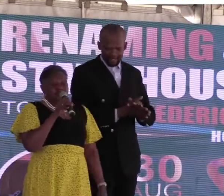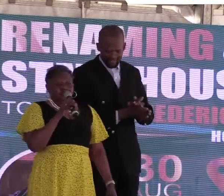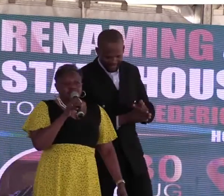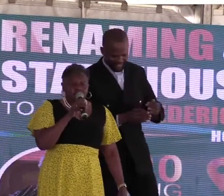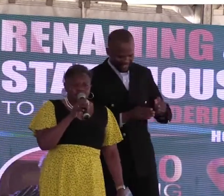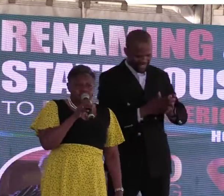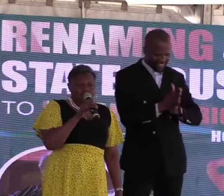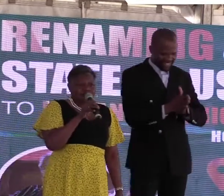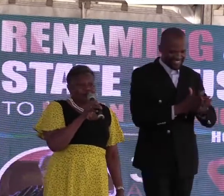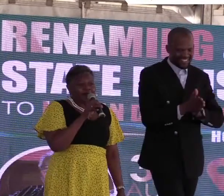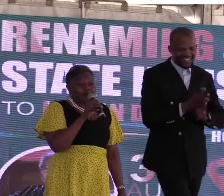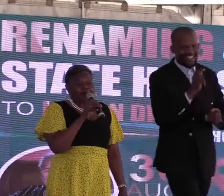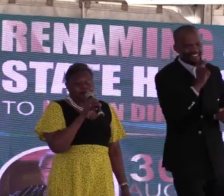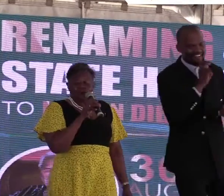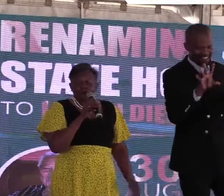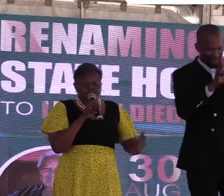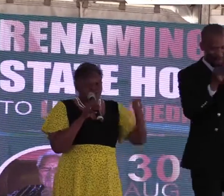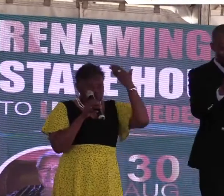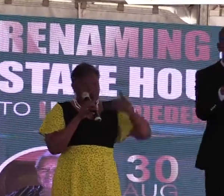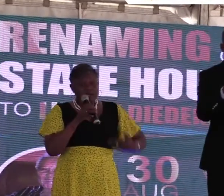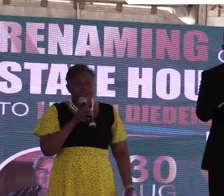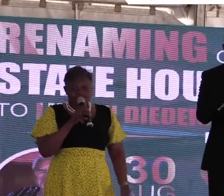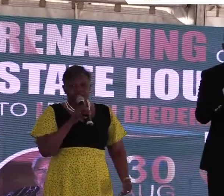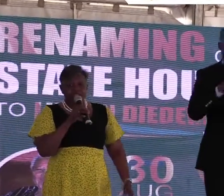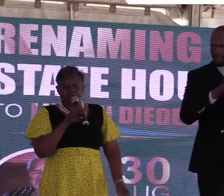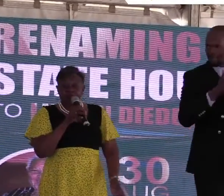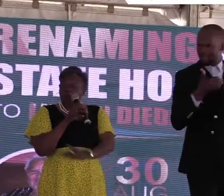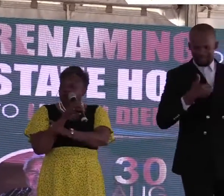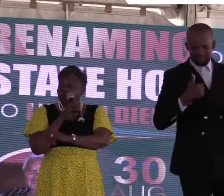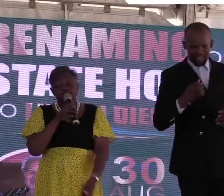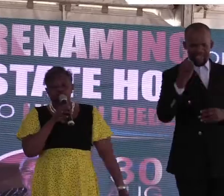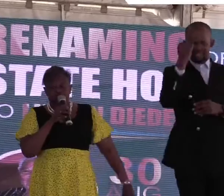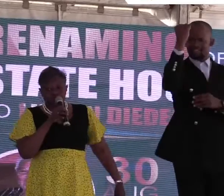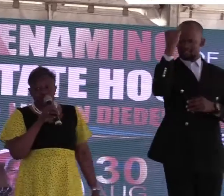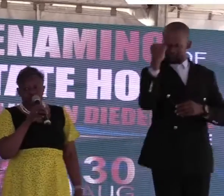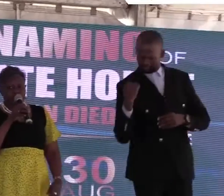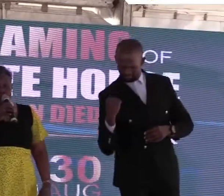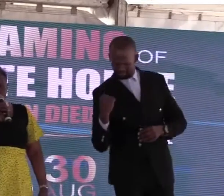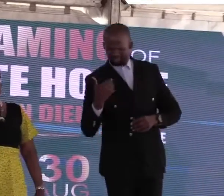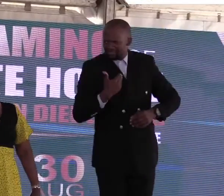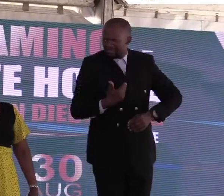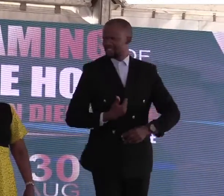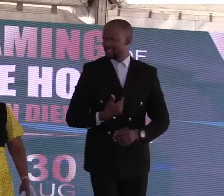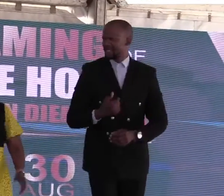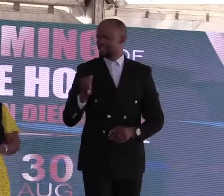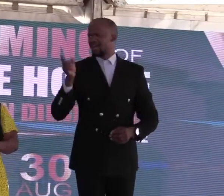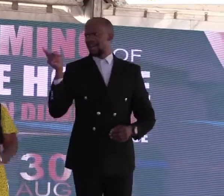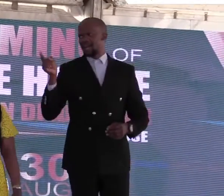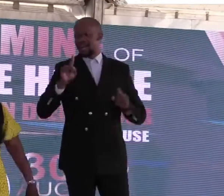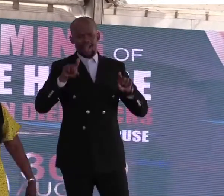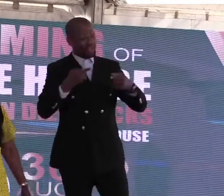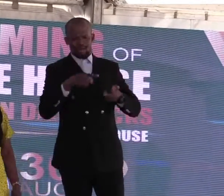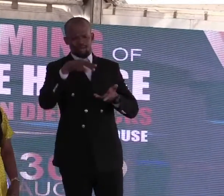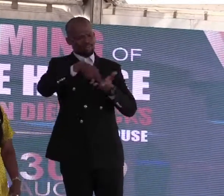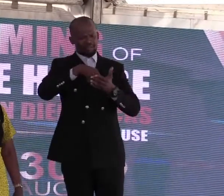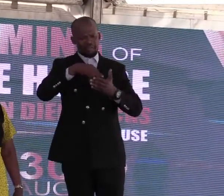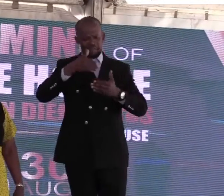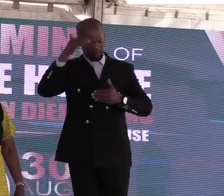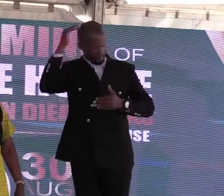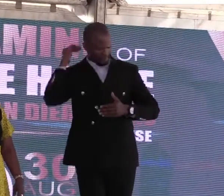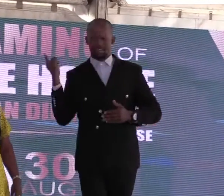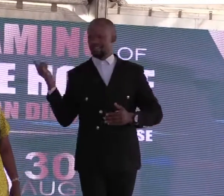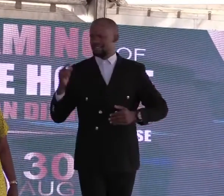Good morning, everybody. Because of my length, I know I never fit behind those things, so I never stand